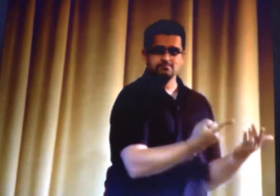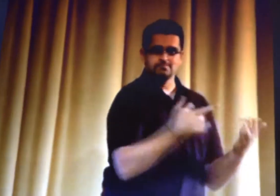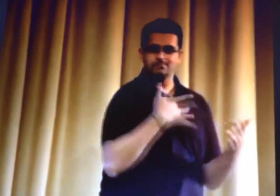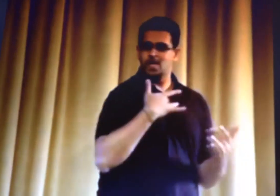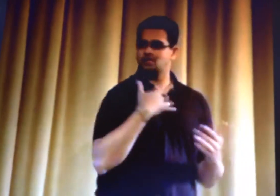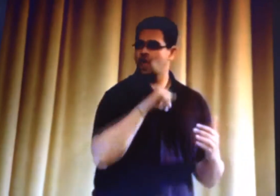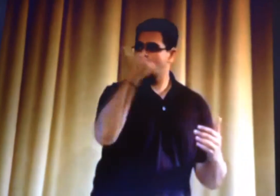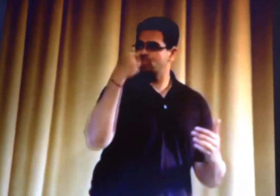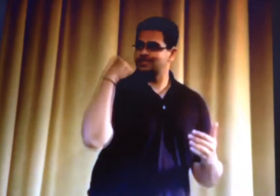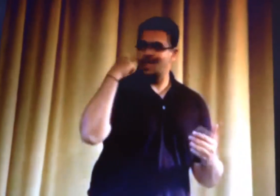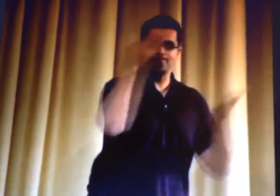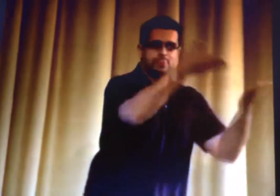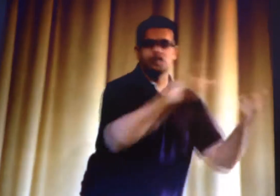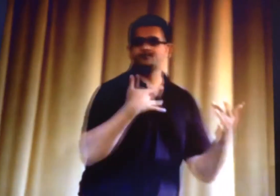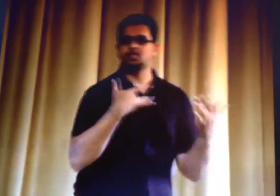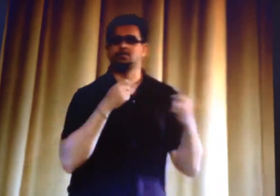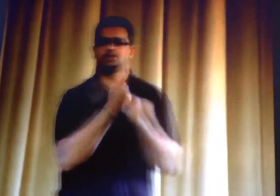Through that one program, he was changed.